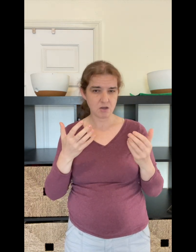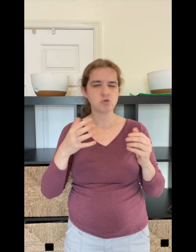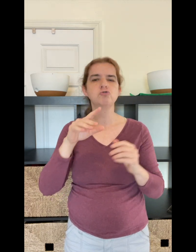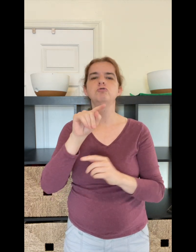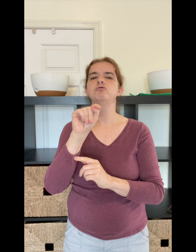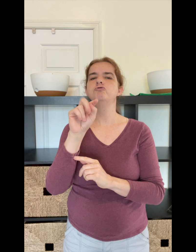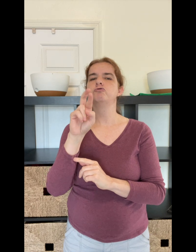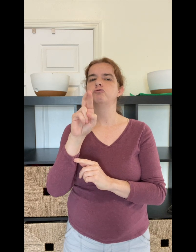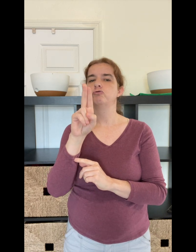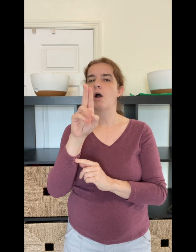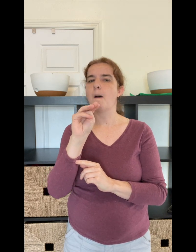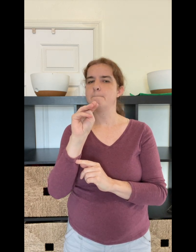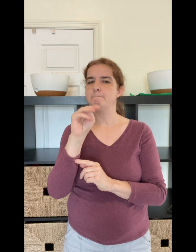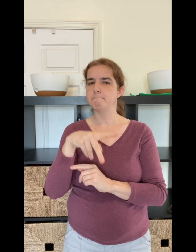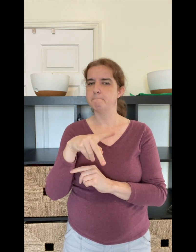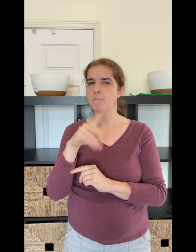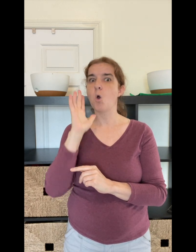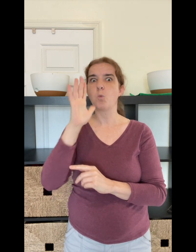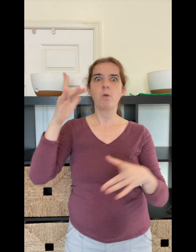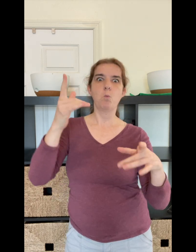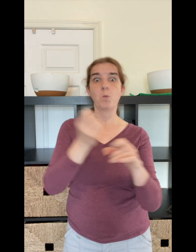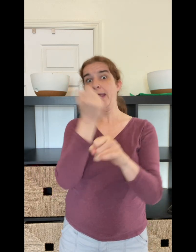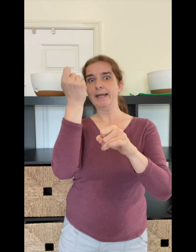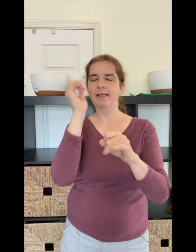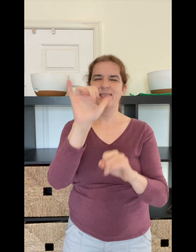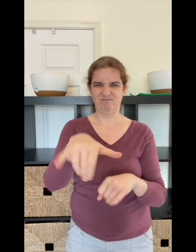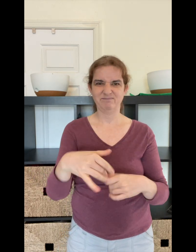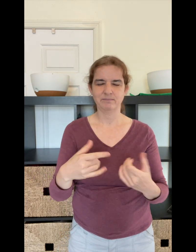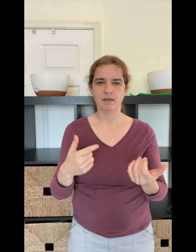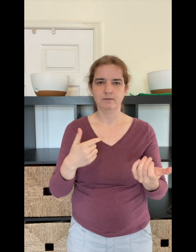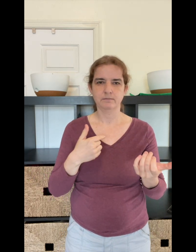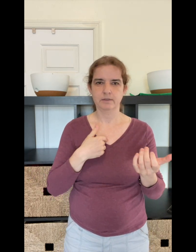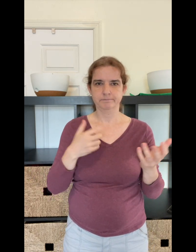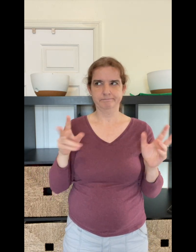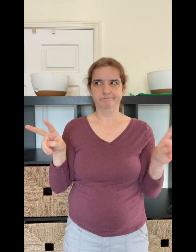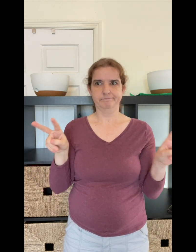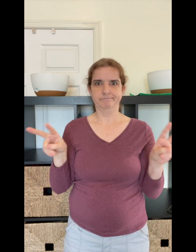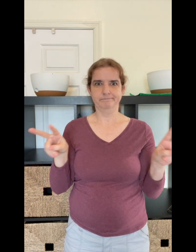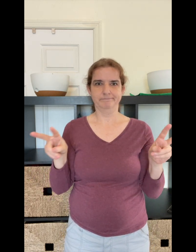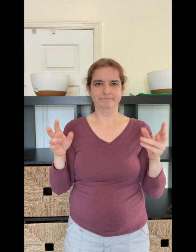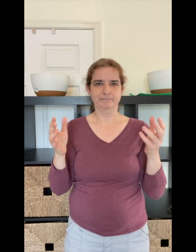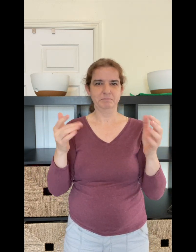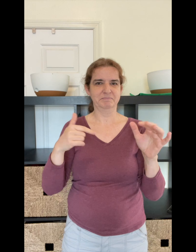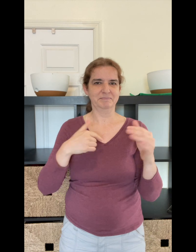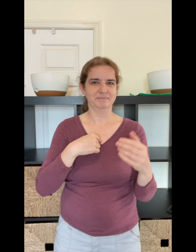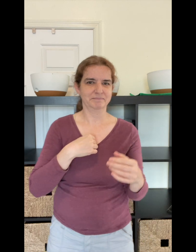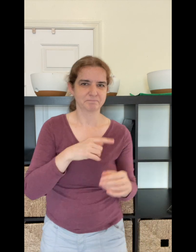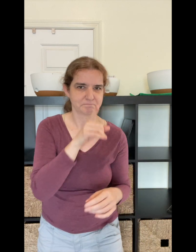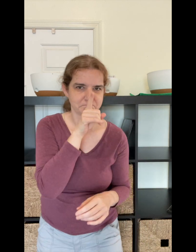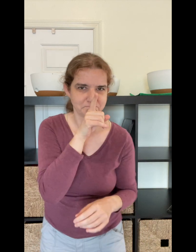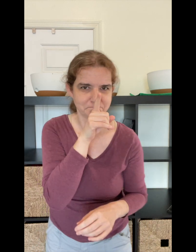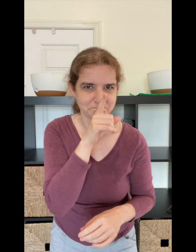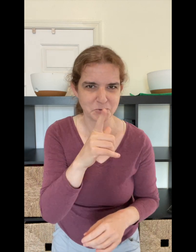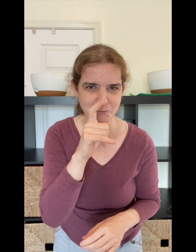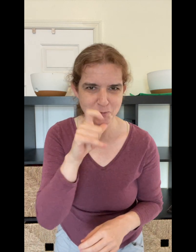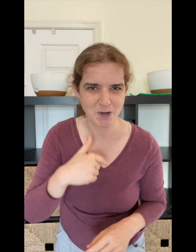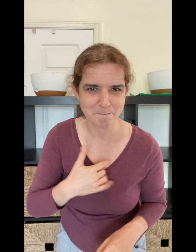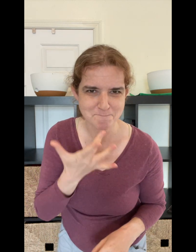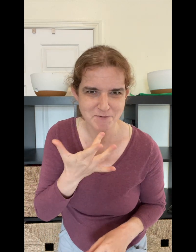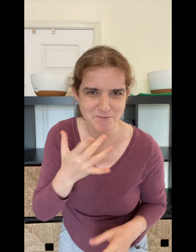and look to see what are the numbers going to say. My poll says that Trump is going to win. So I'm looking at these 2 different options. Now I'm not going to